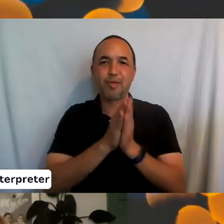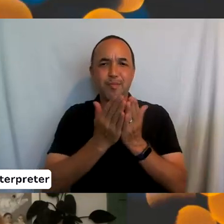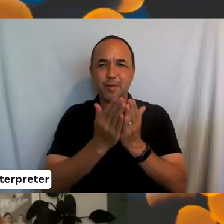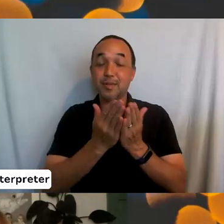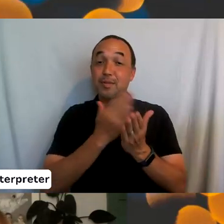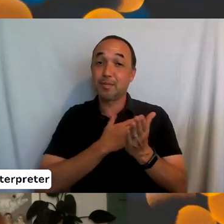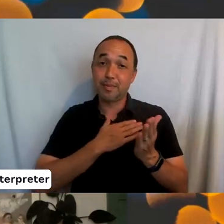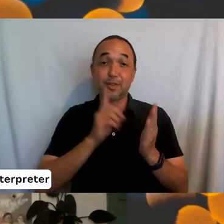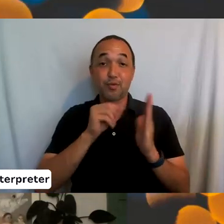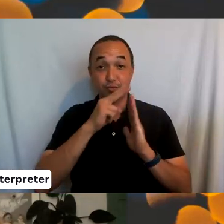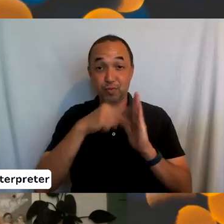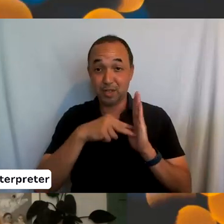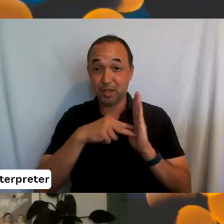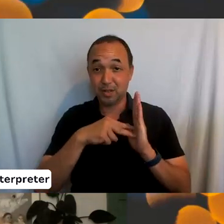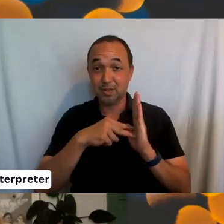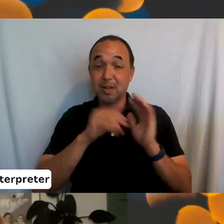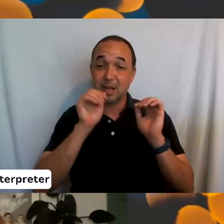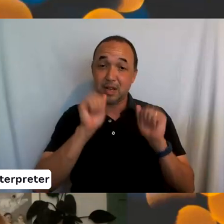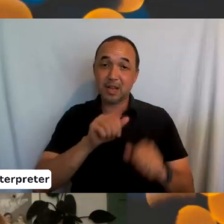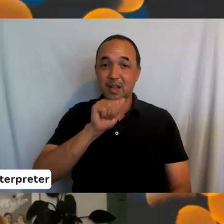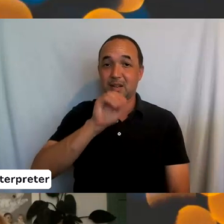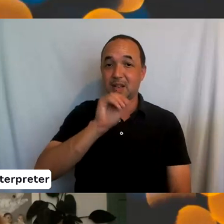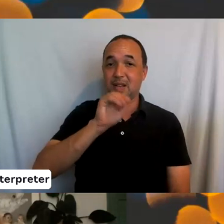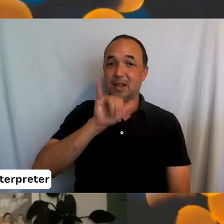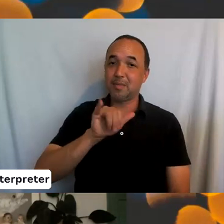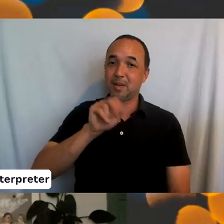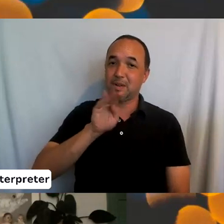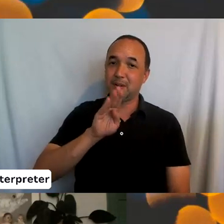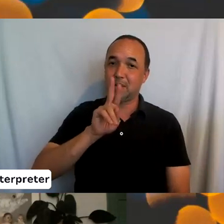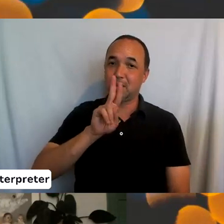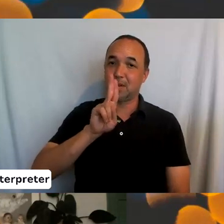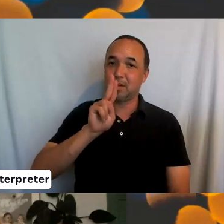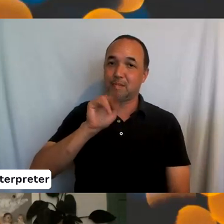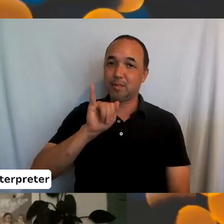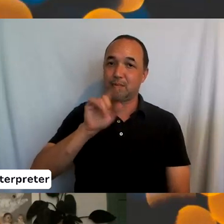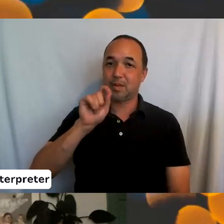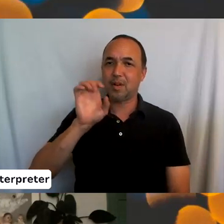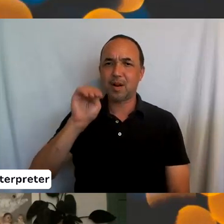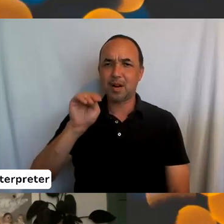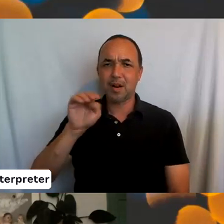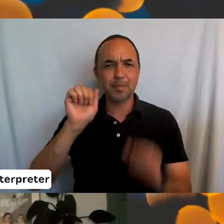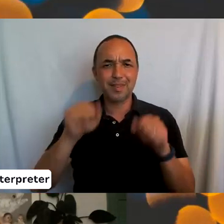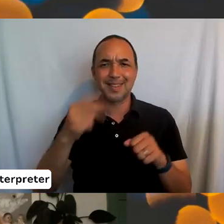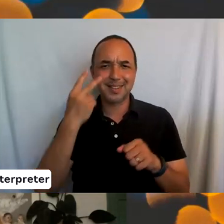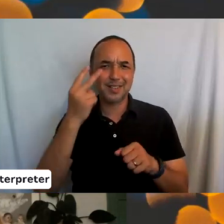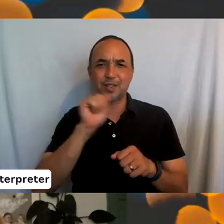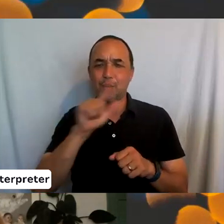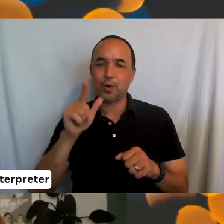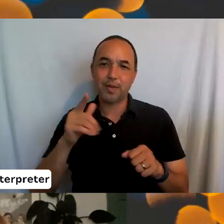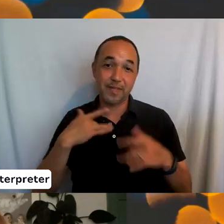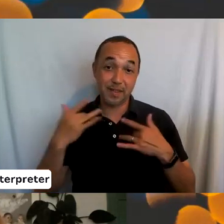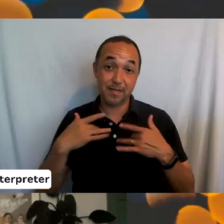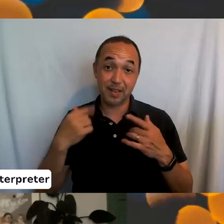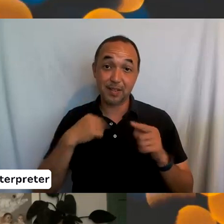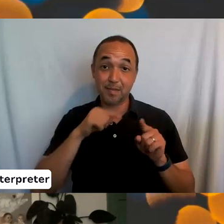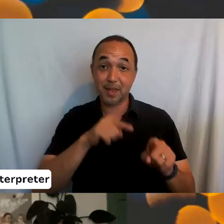it out. And you can just go to amybruni.com if you want to come to any events I'm at. I'm doing a nationwide speaking tour. And